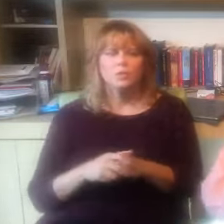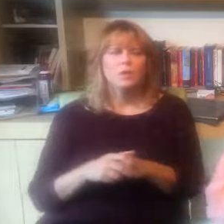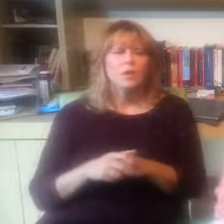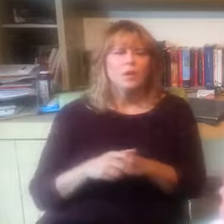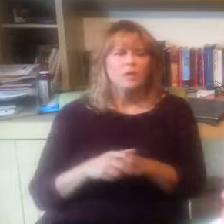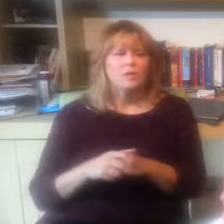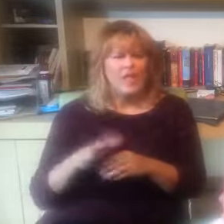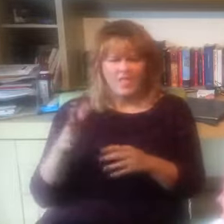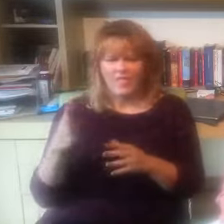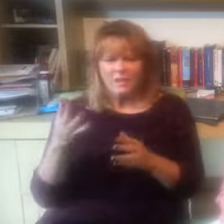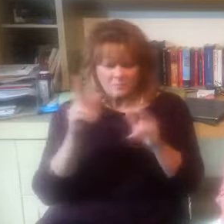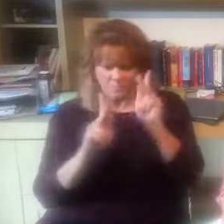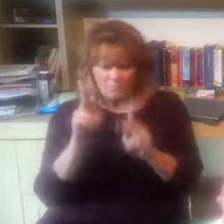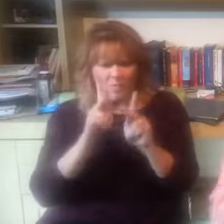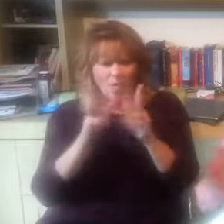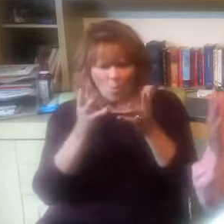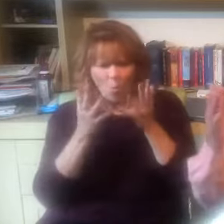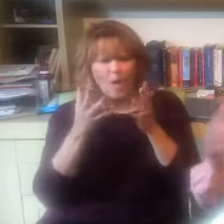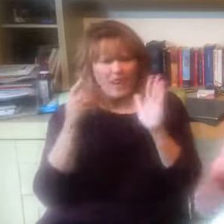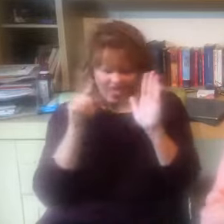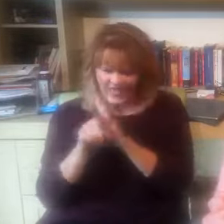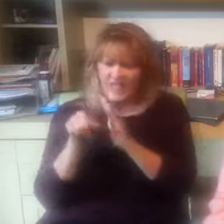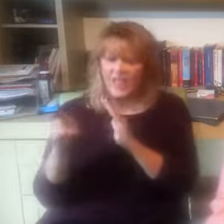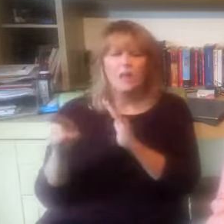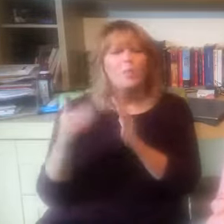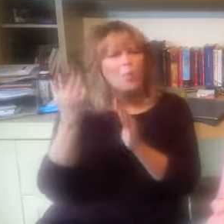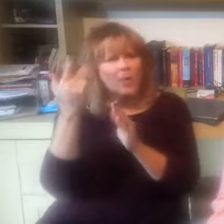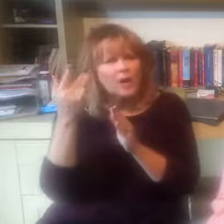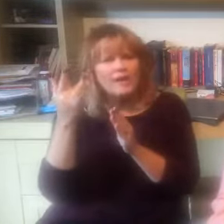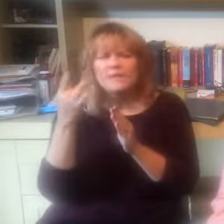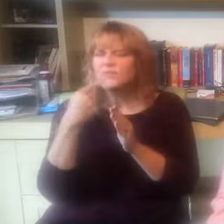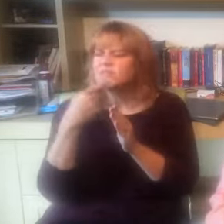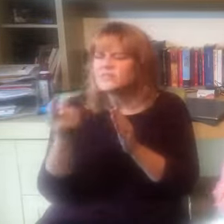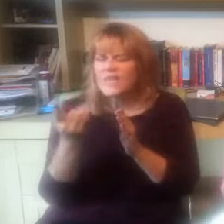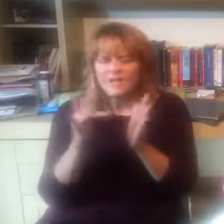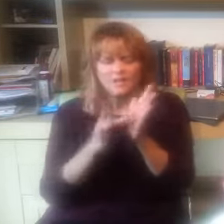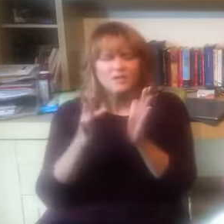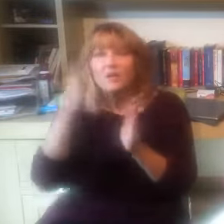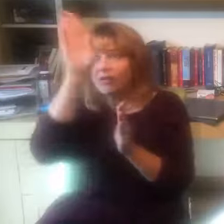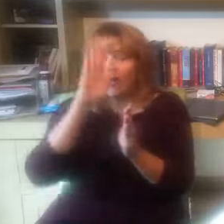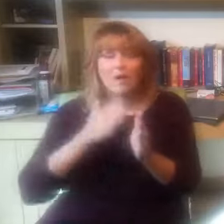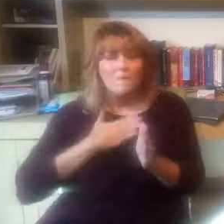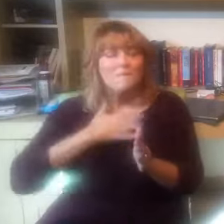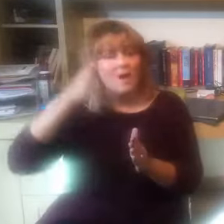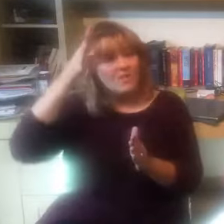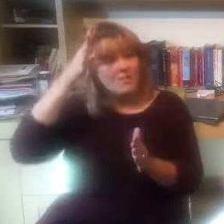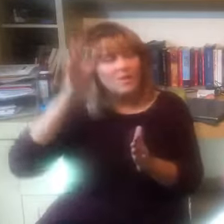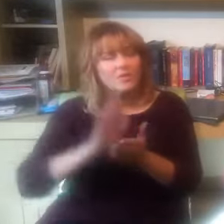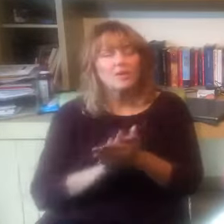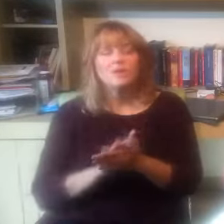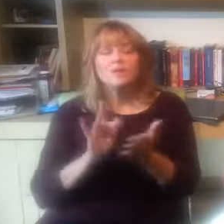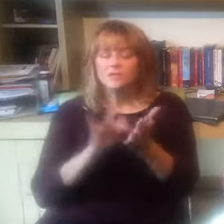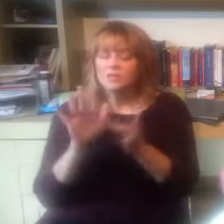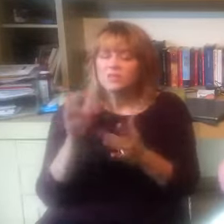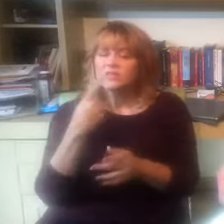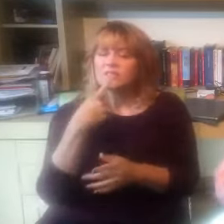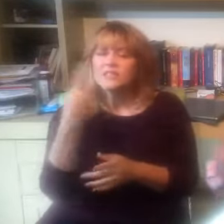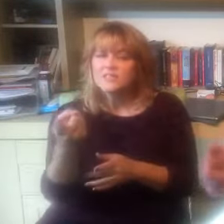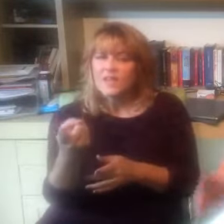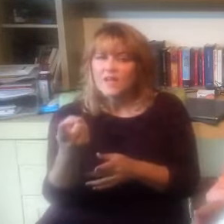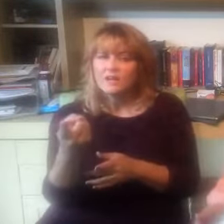they were going to stone him for saying that God was his father. And he quoted and said, I have said